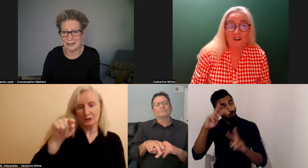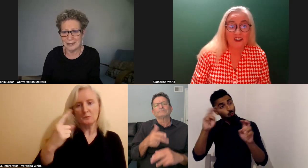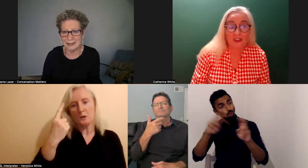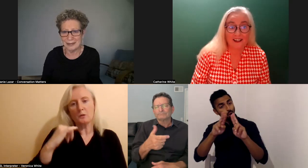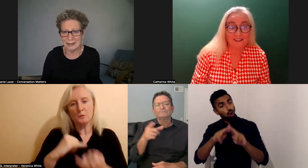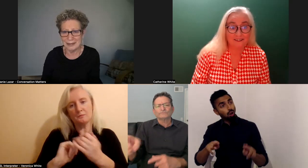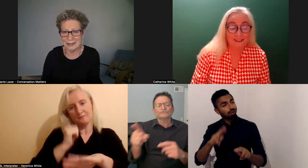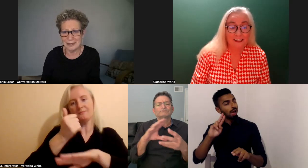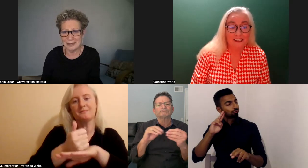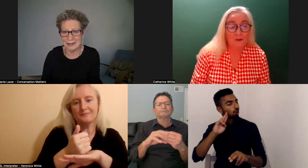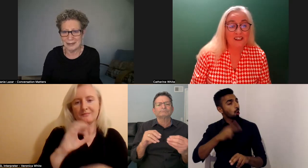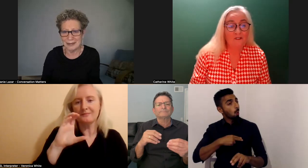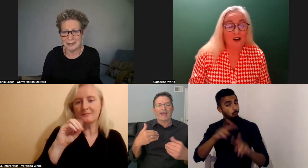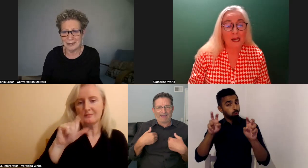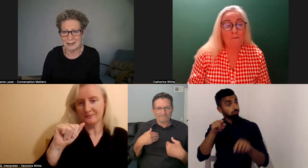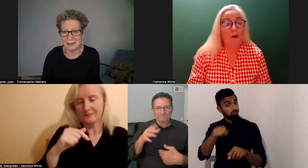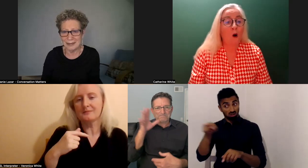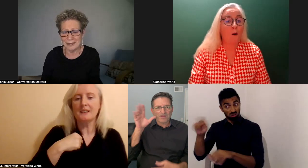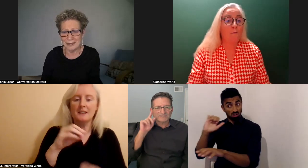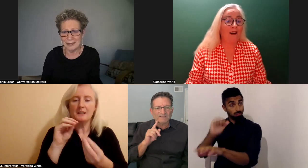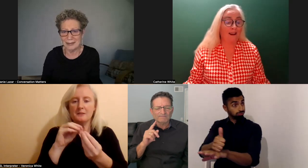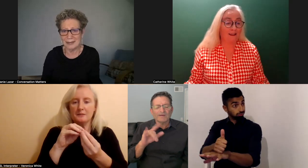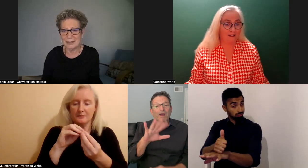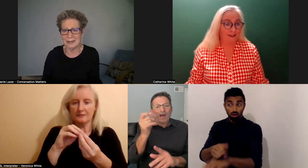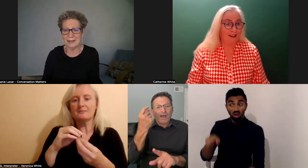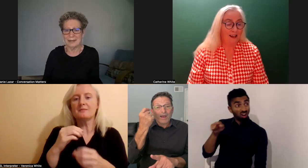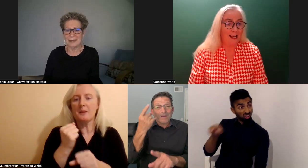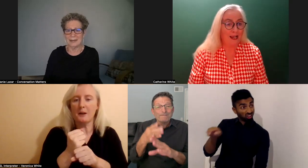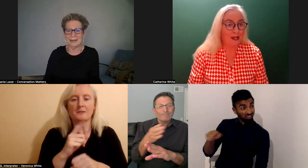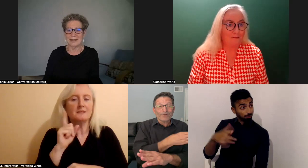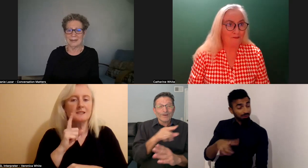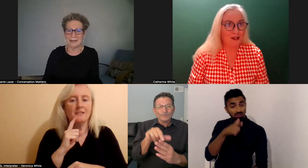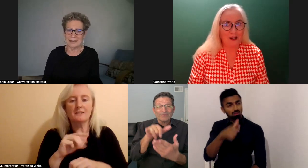Now, prior to that, there was never a public